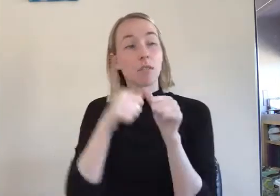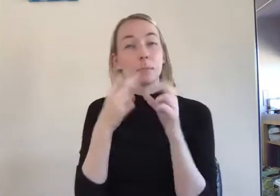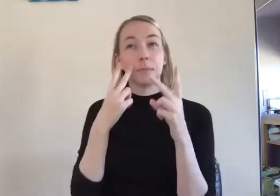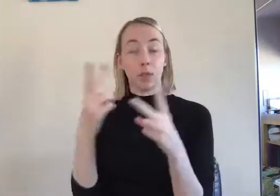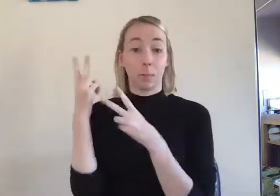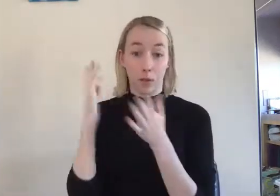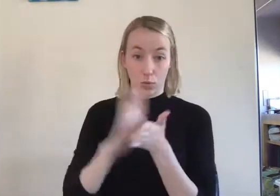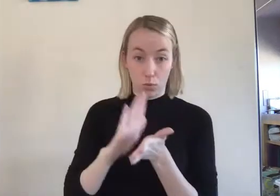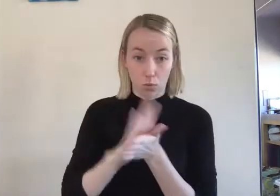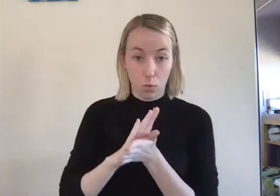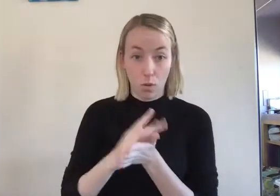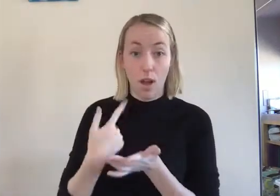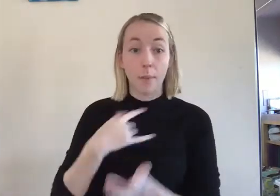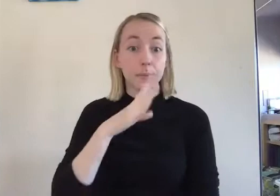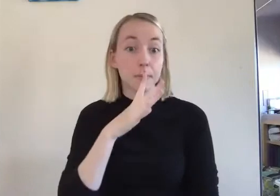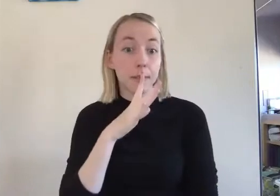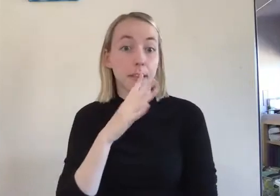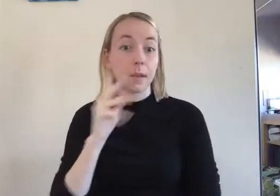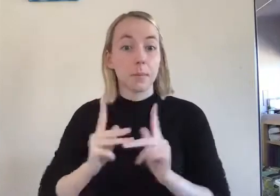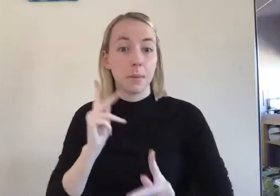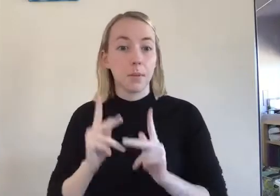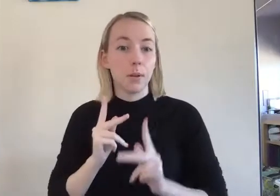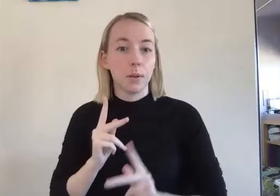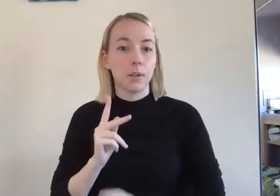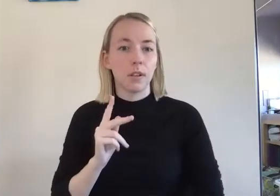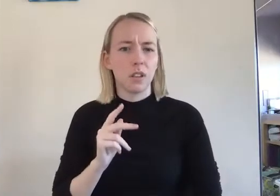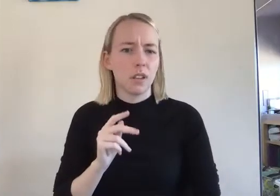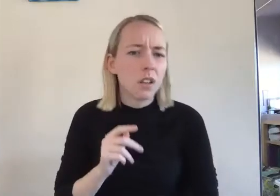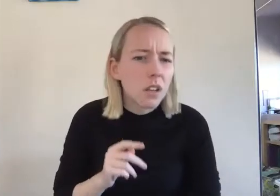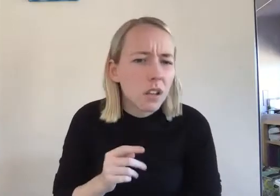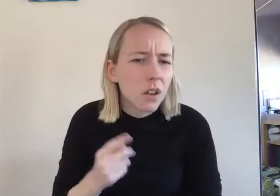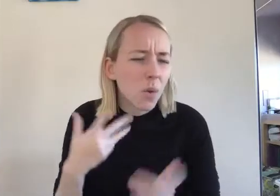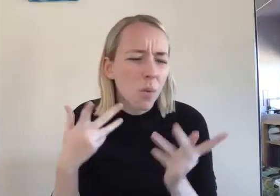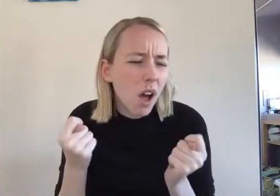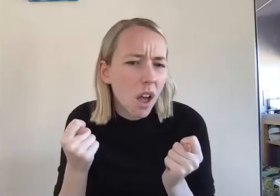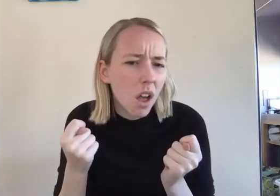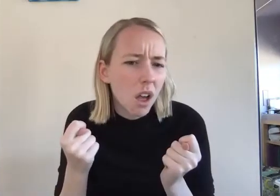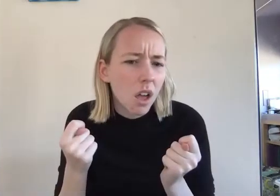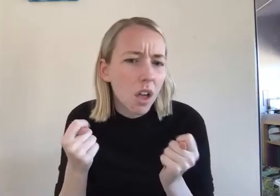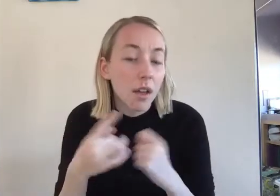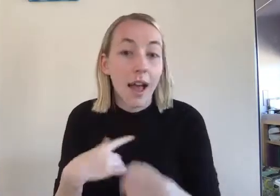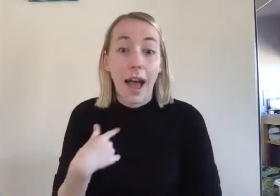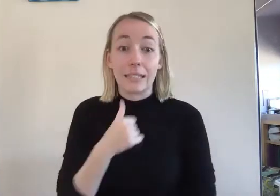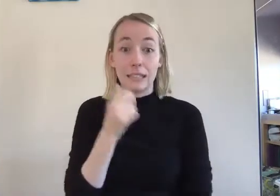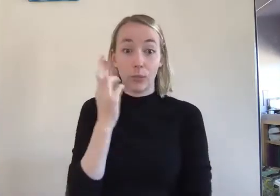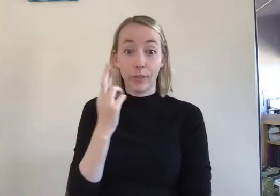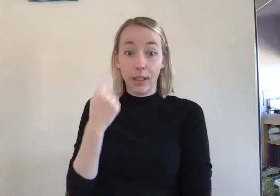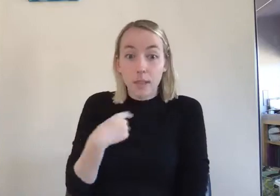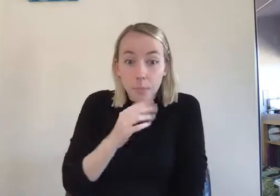I remember being in school, and whenever I would speak, people would lean in and be like, huh? Because I didn't realize that I was